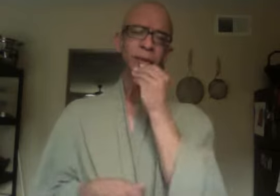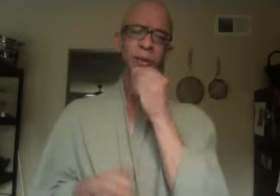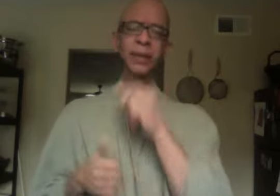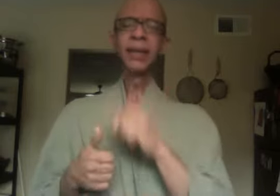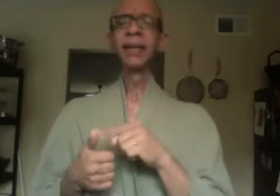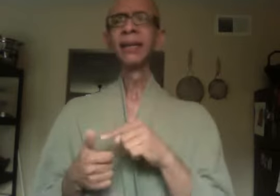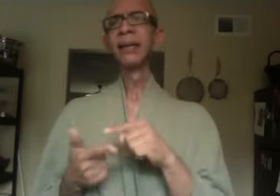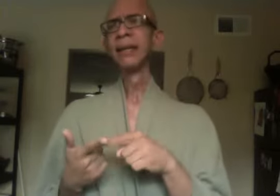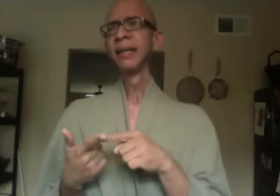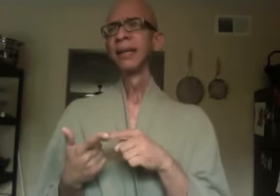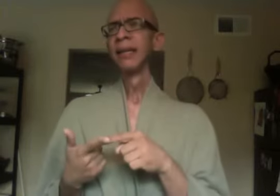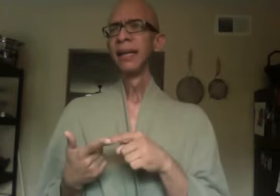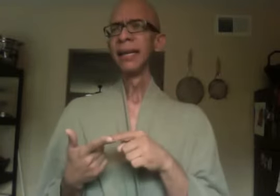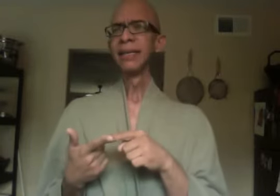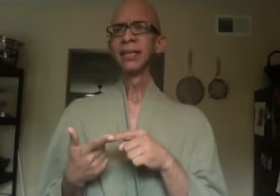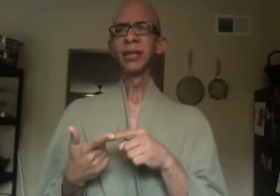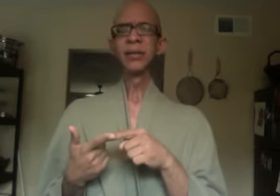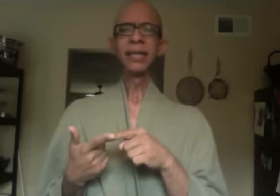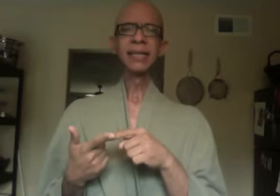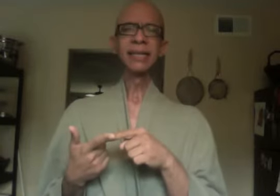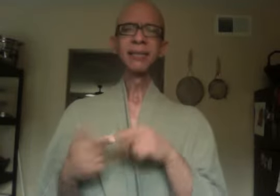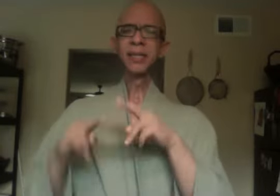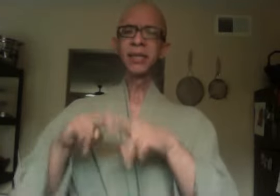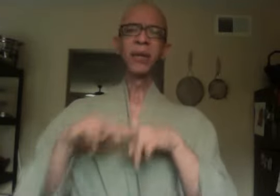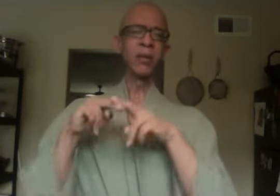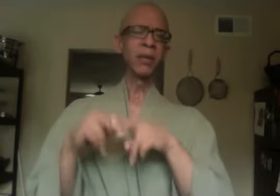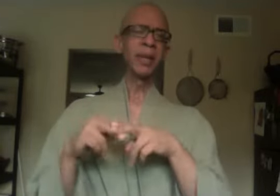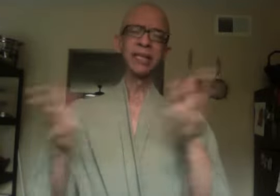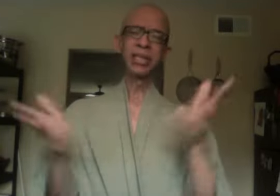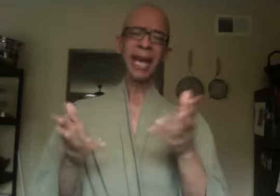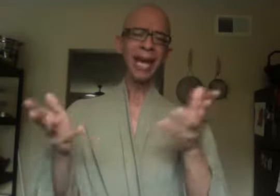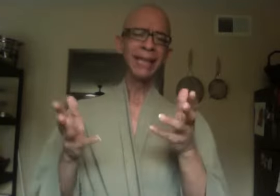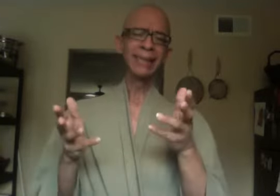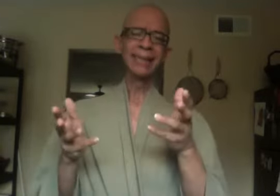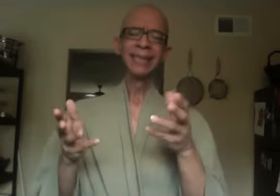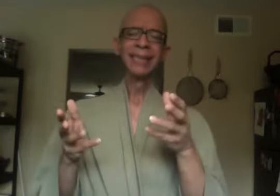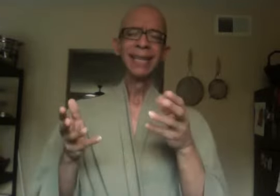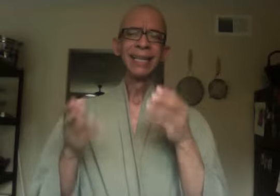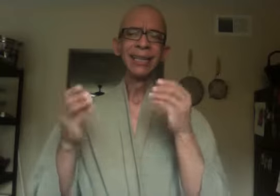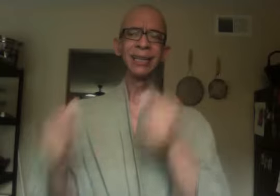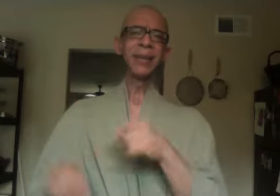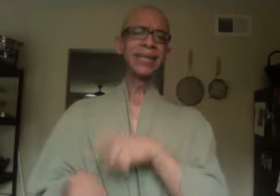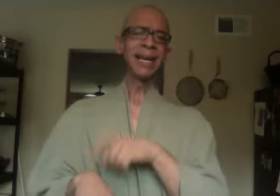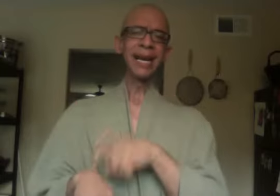food and, just sit around with me and chat and, spend the time.